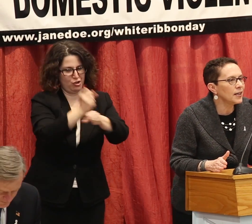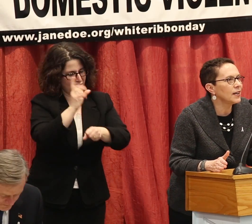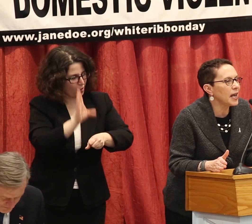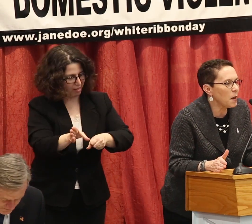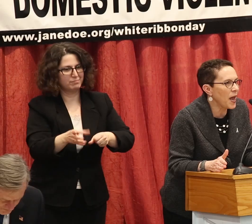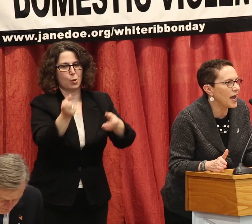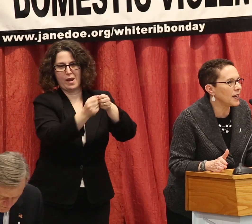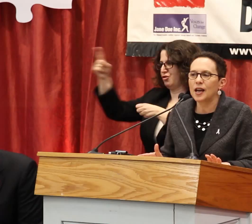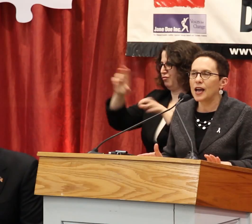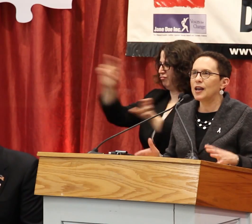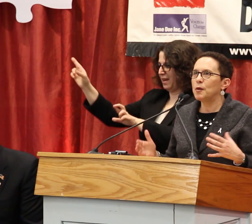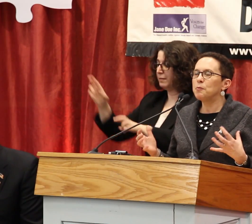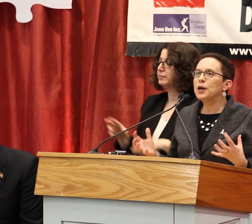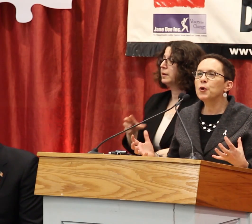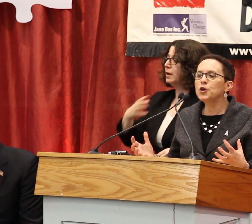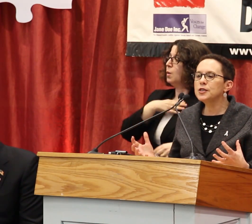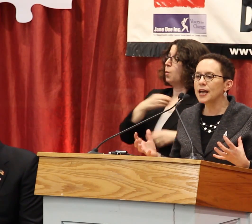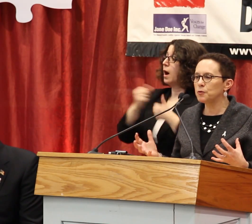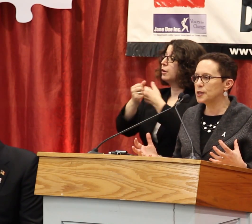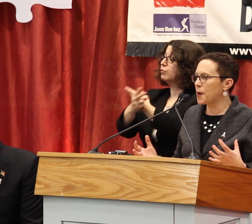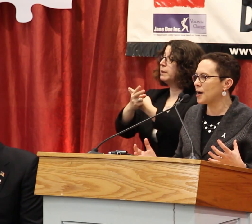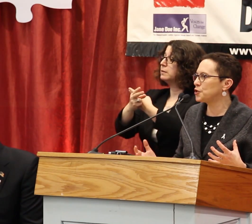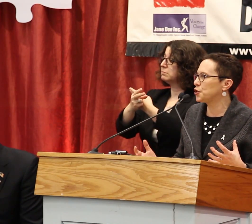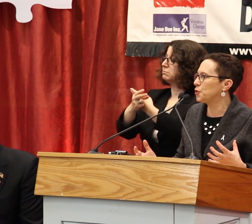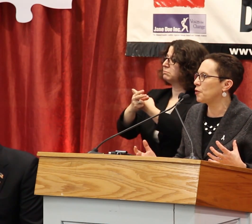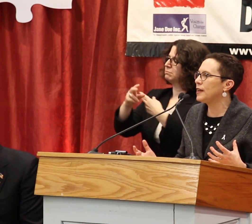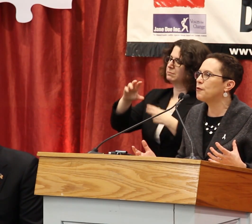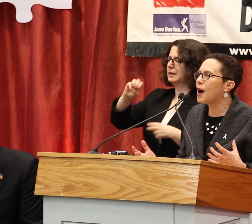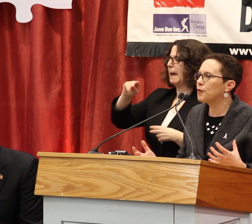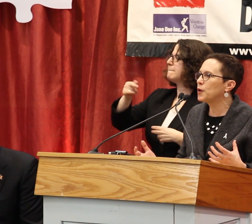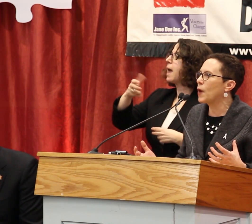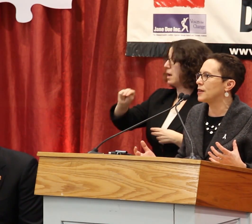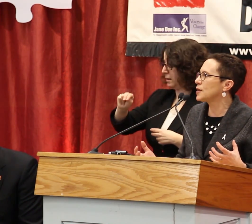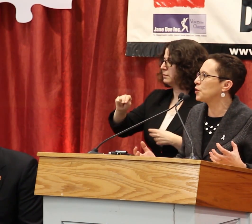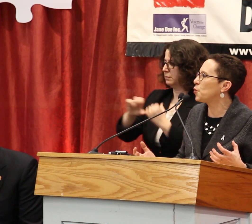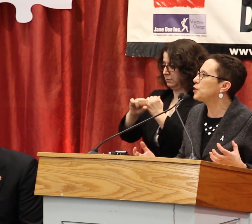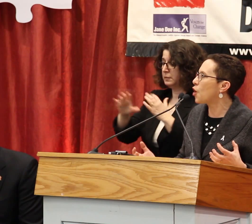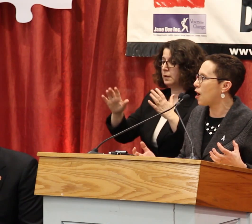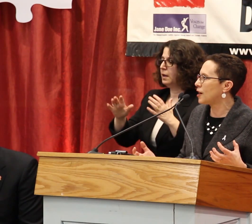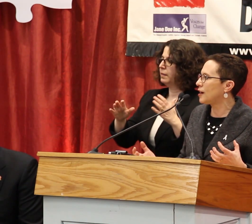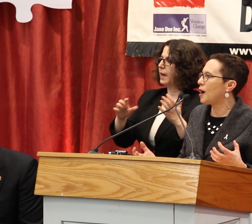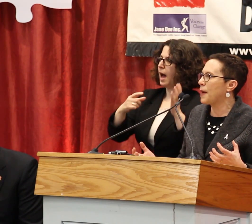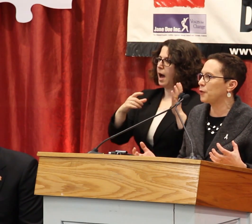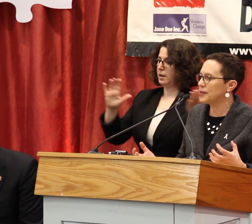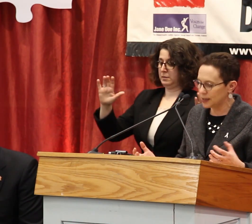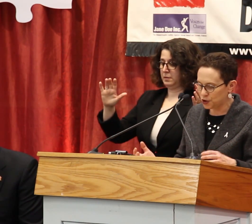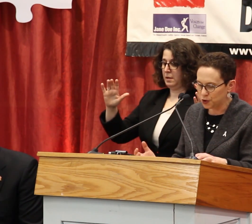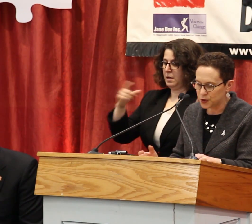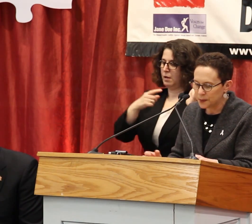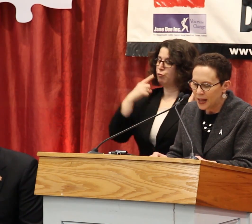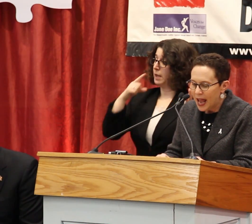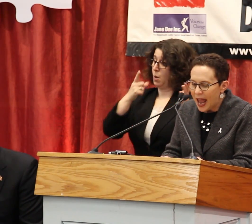White Ribbon campaign mirrors and responds to the evolving ways in which we talk about